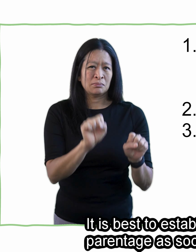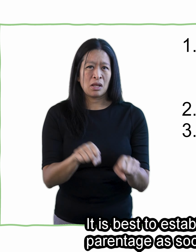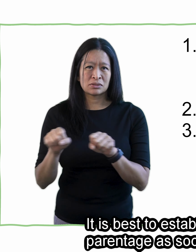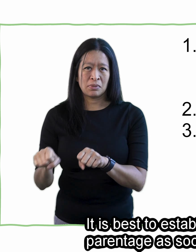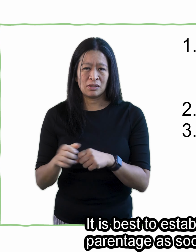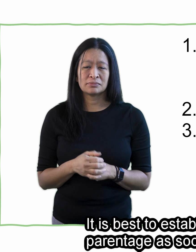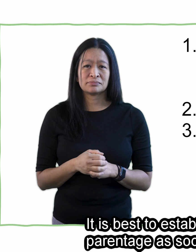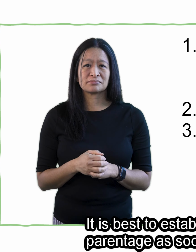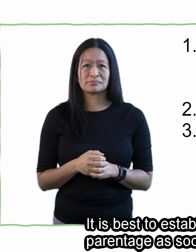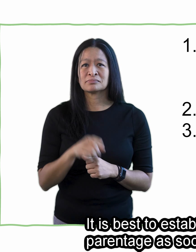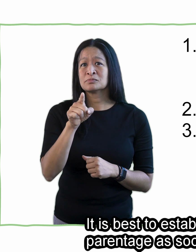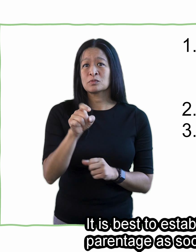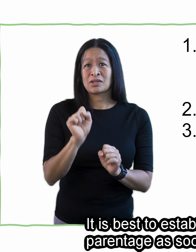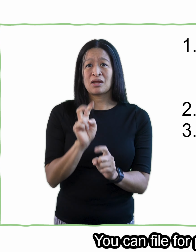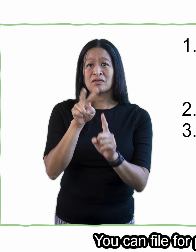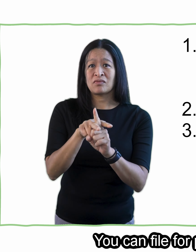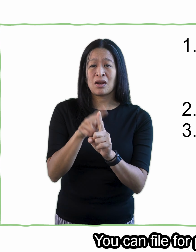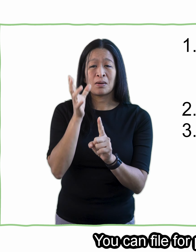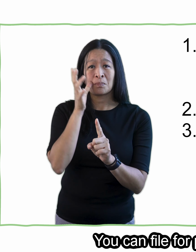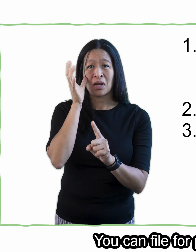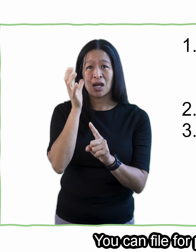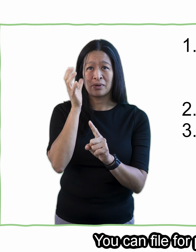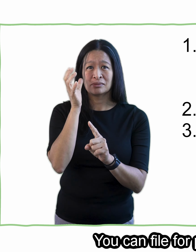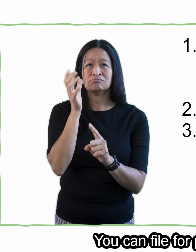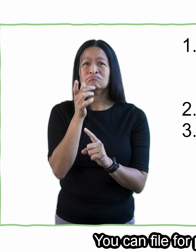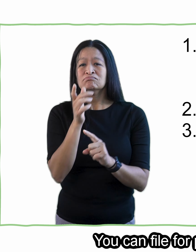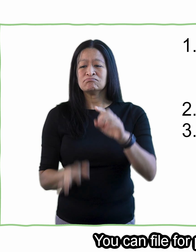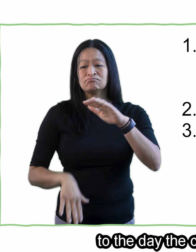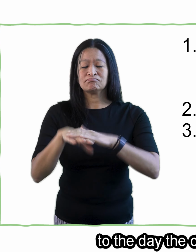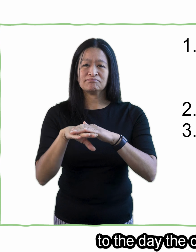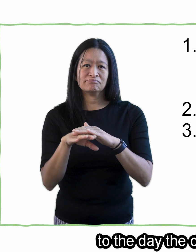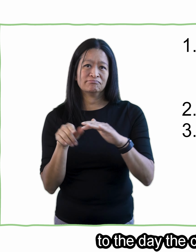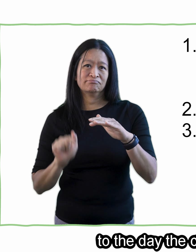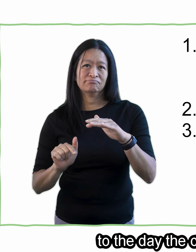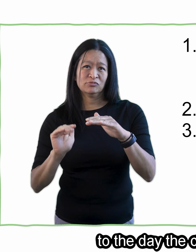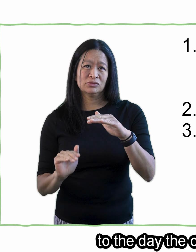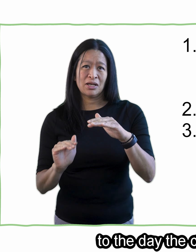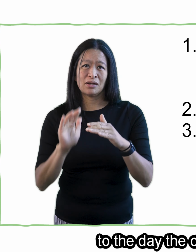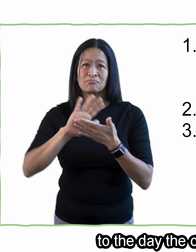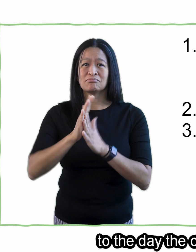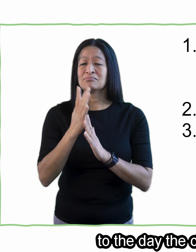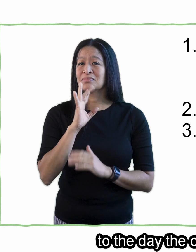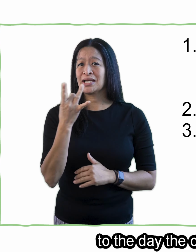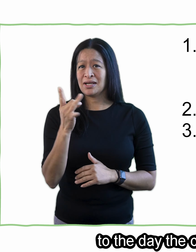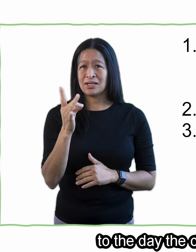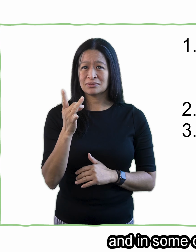as possible. You can file for parentage up to the day the child turns 18, and in